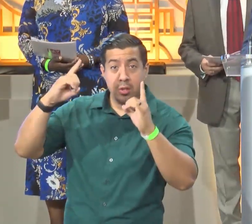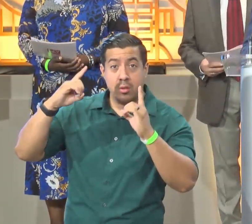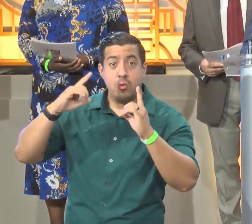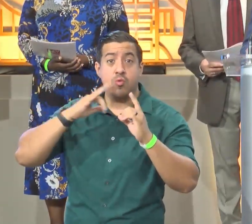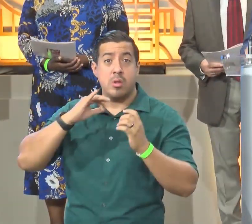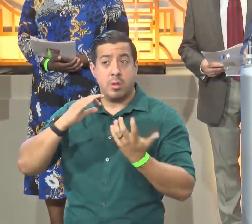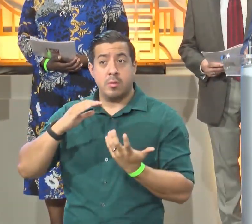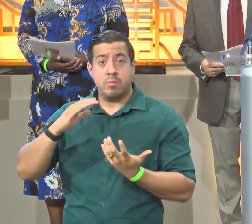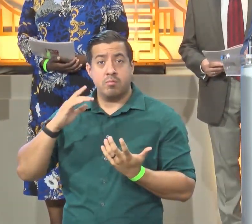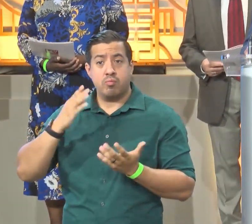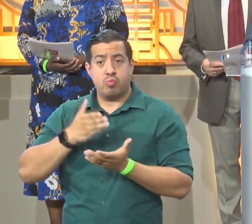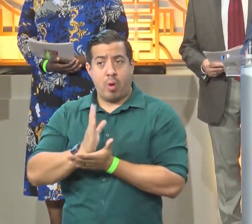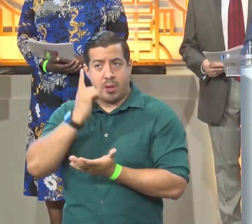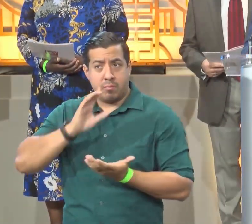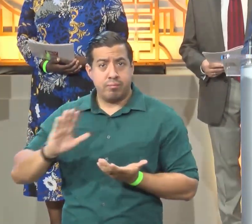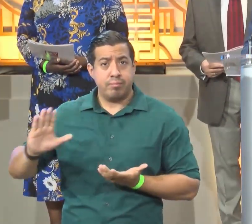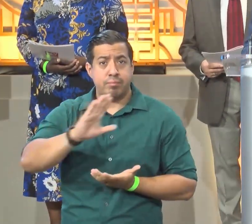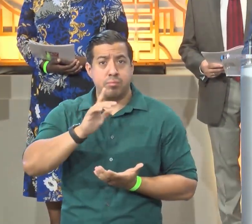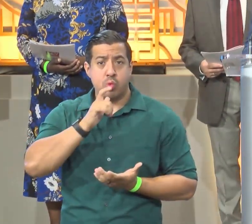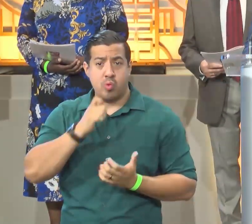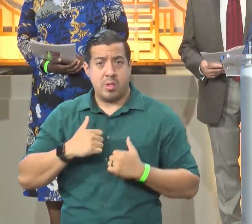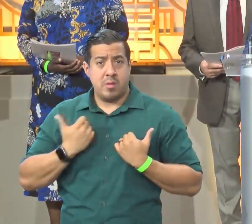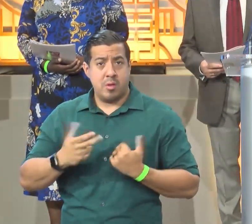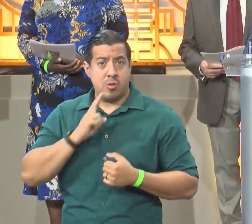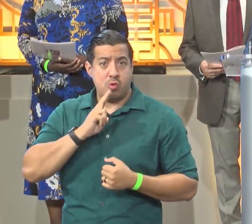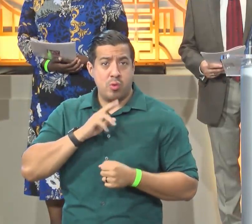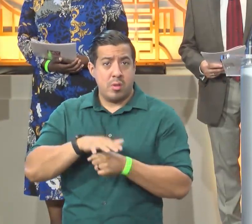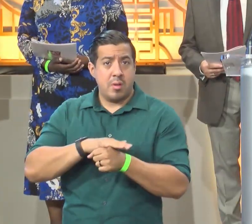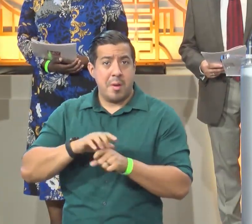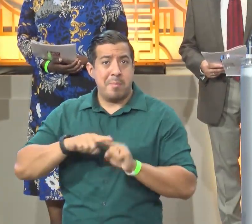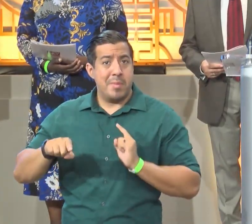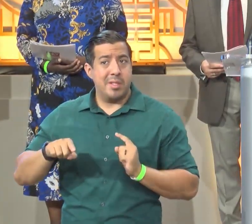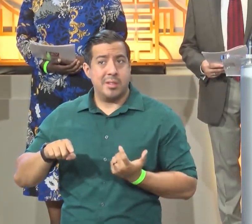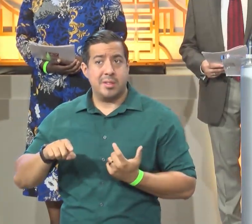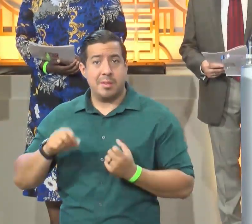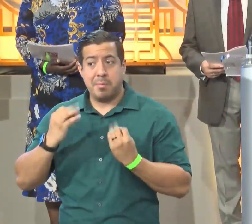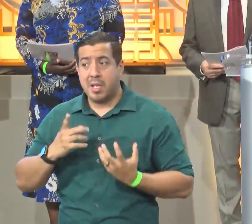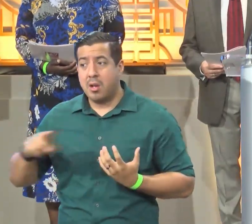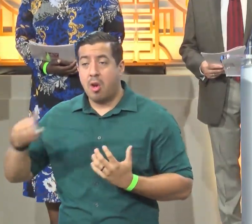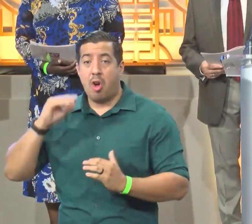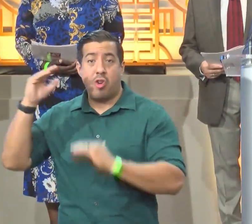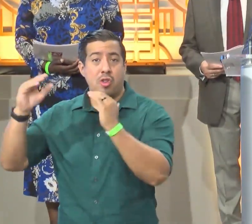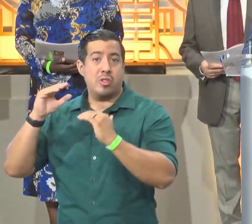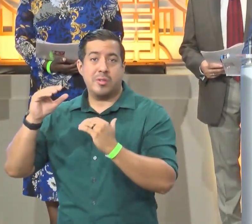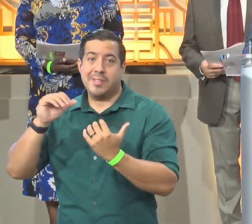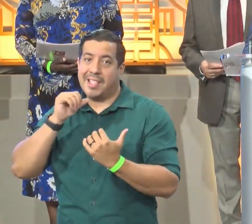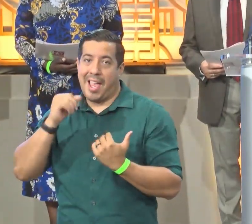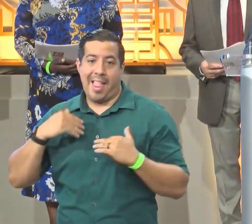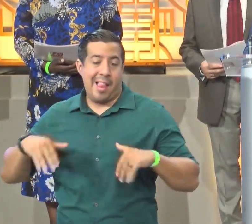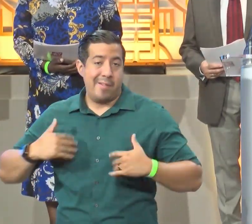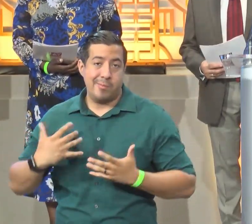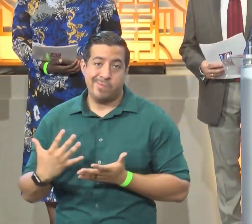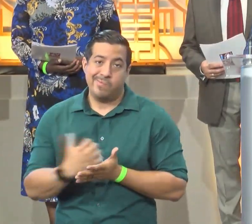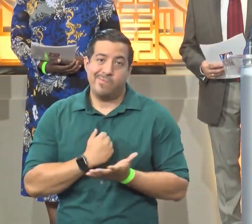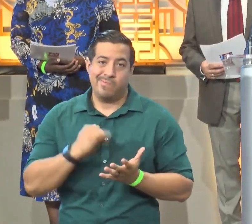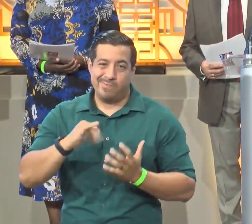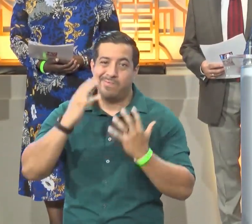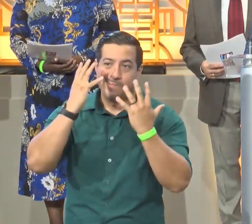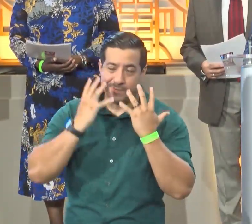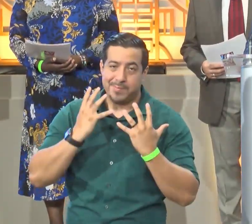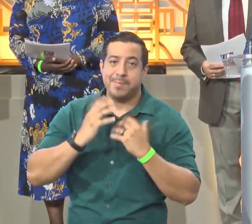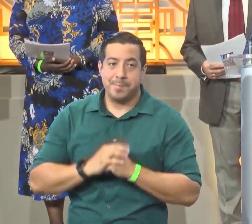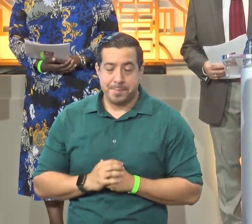fundamental rights of every Houstonian, this has not been a reality for many adults in the city of Houston, and that's unfortunate.